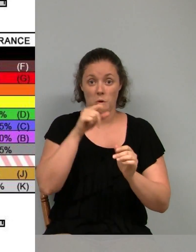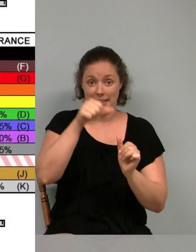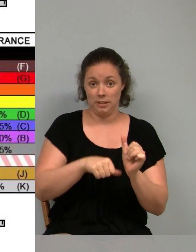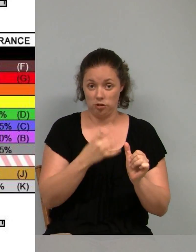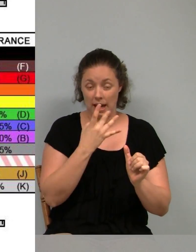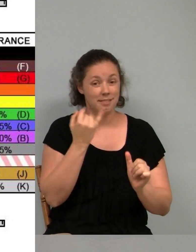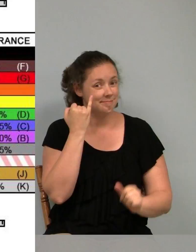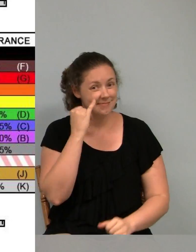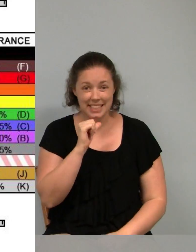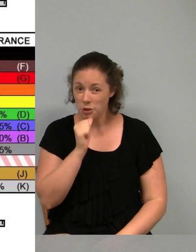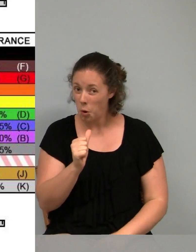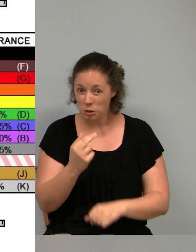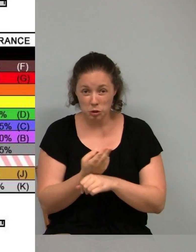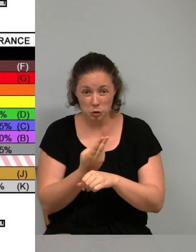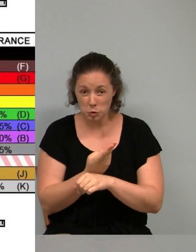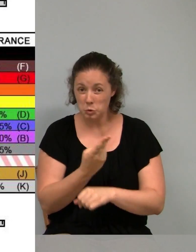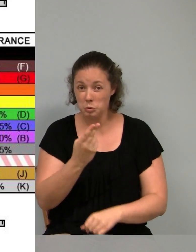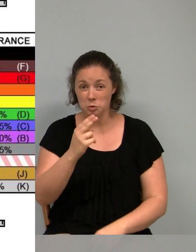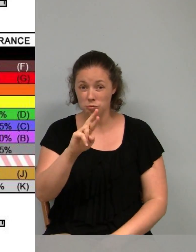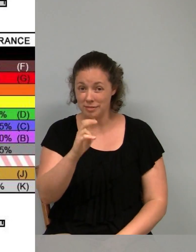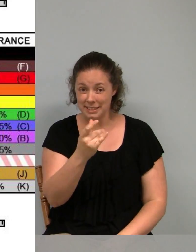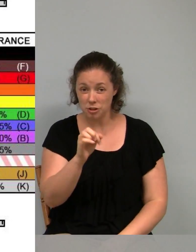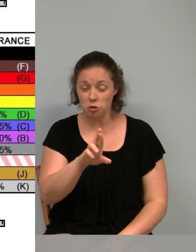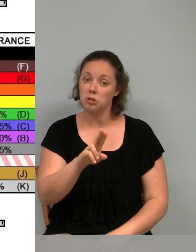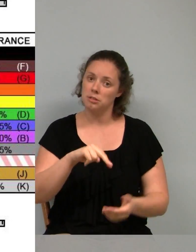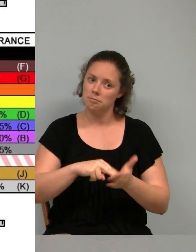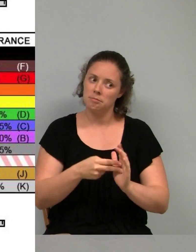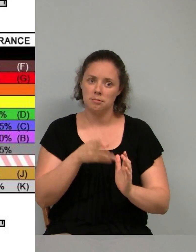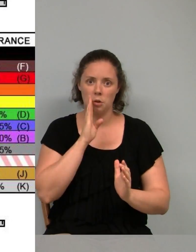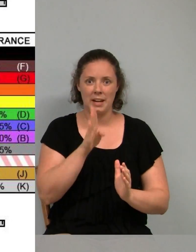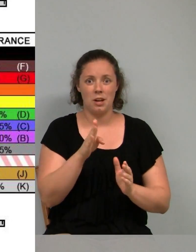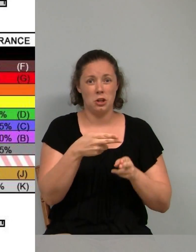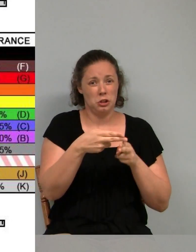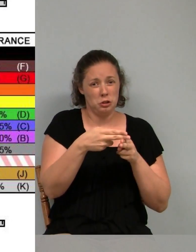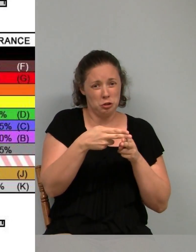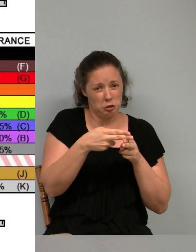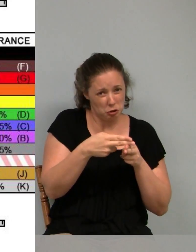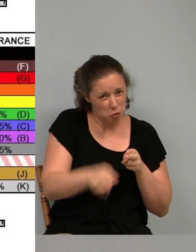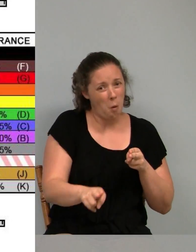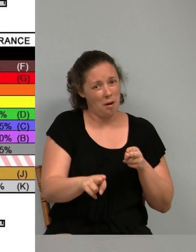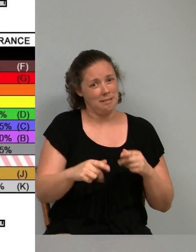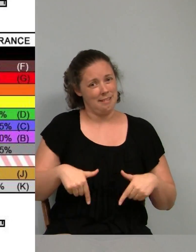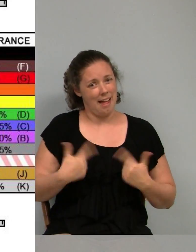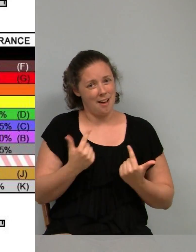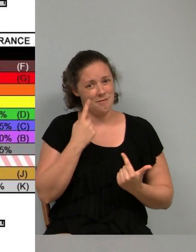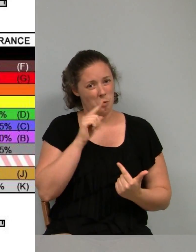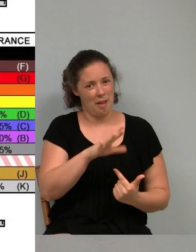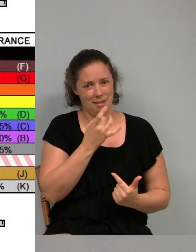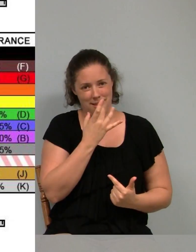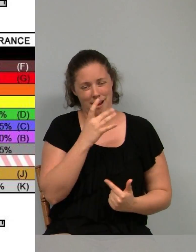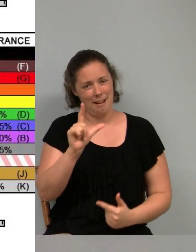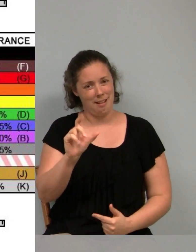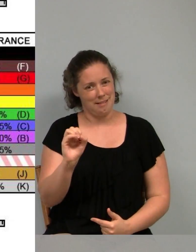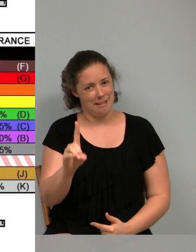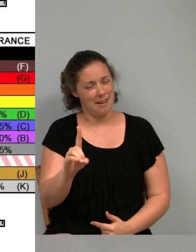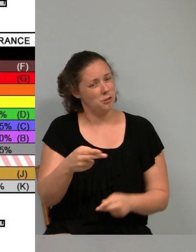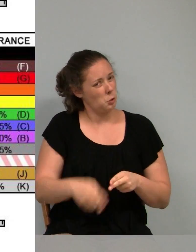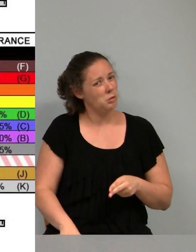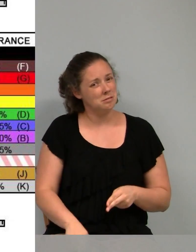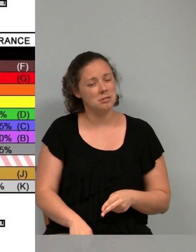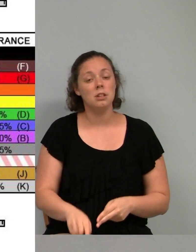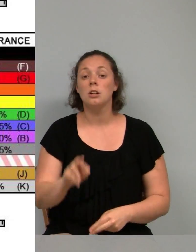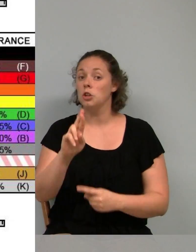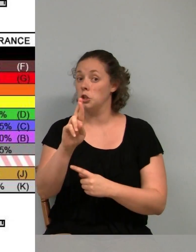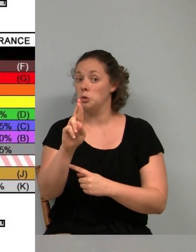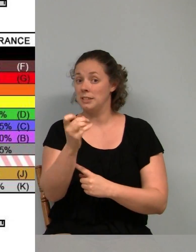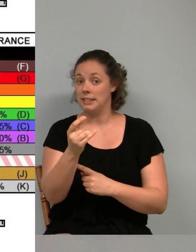use the resistors will result in shortened useful life of your LEDs. The resistors come